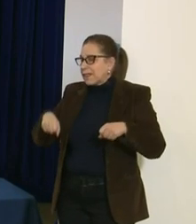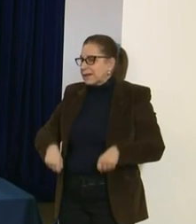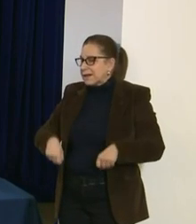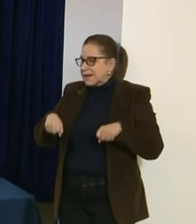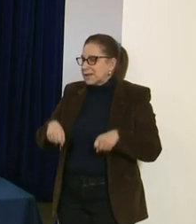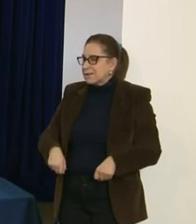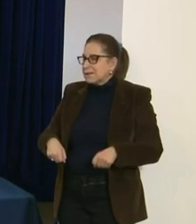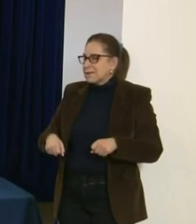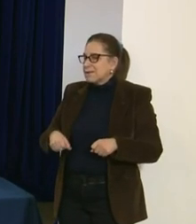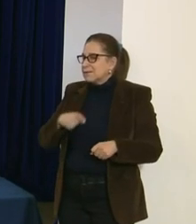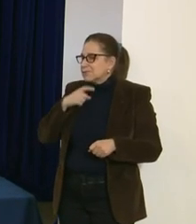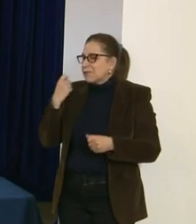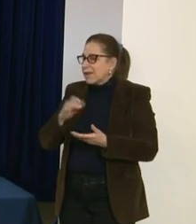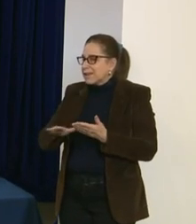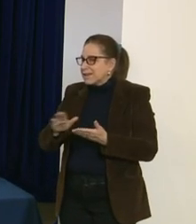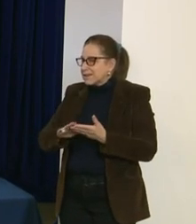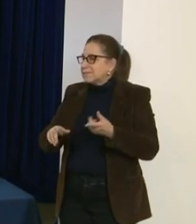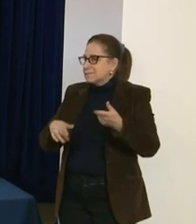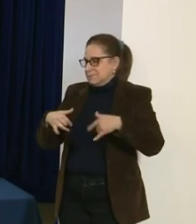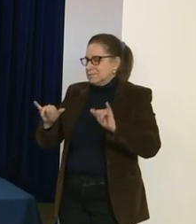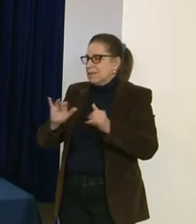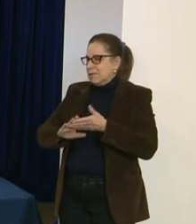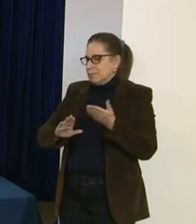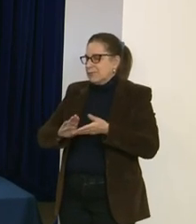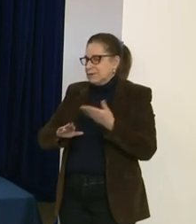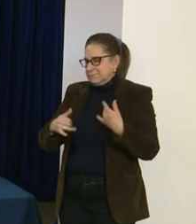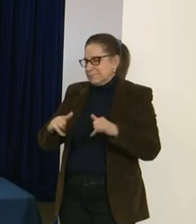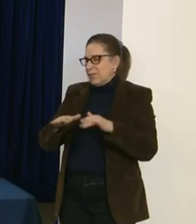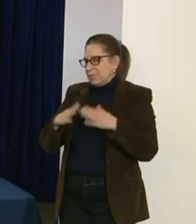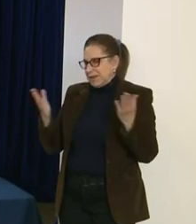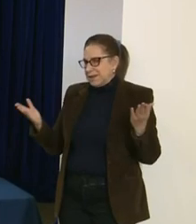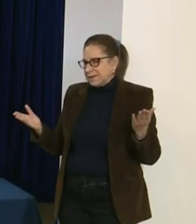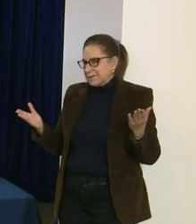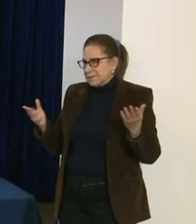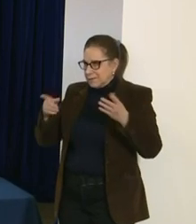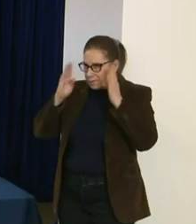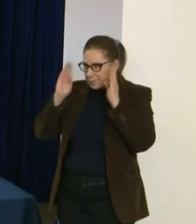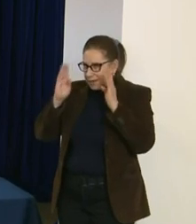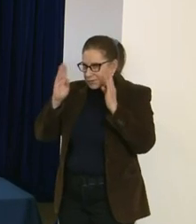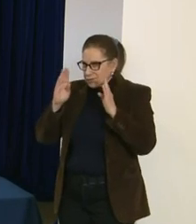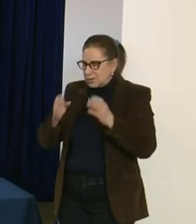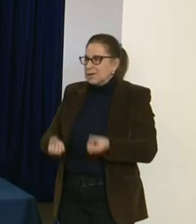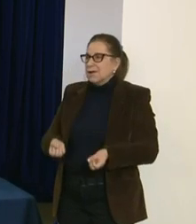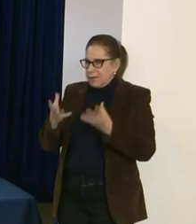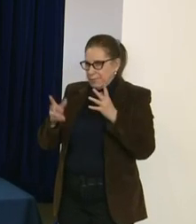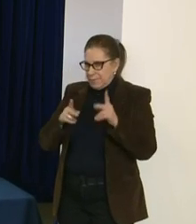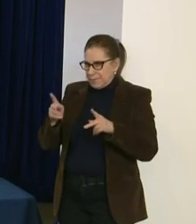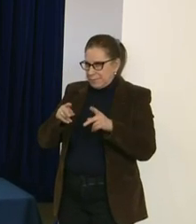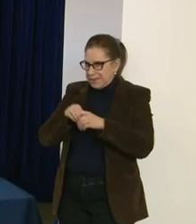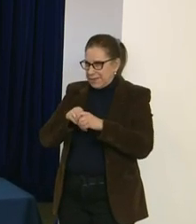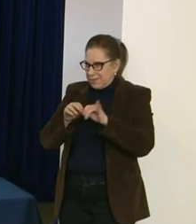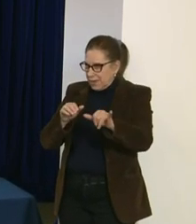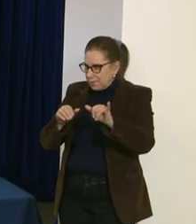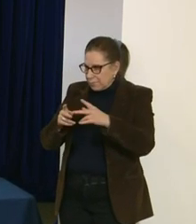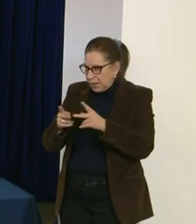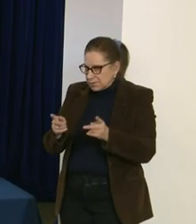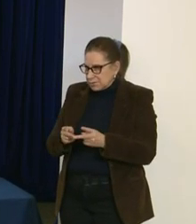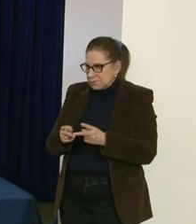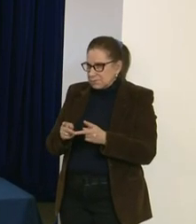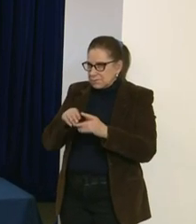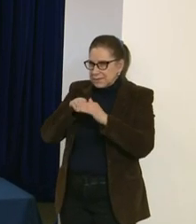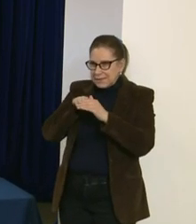and just pay attention to what you've heard from Dr. Nesbitt about social distancing and people